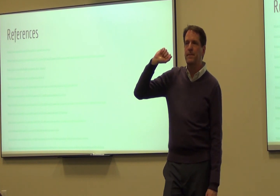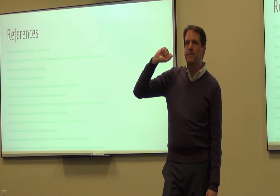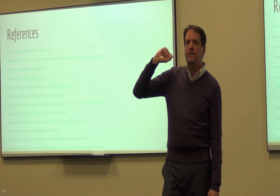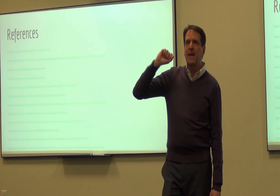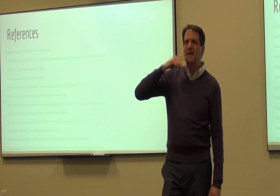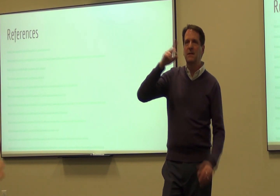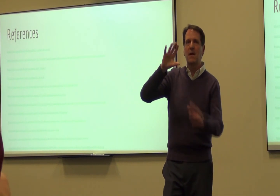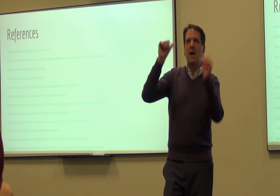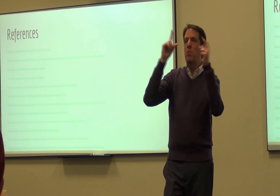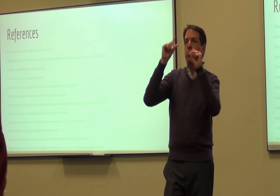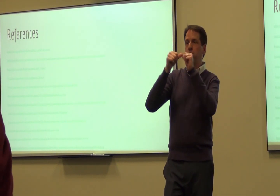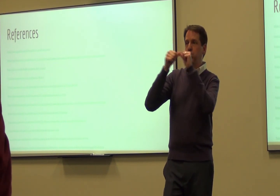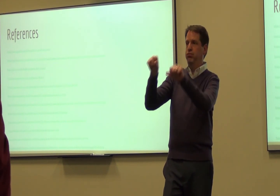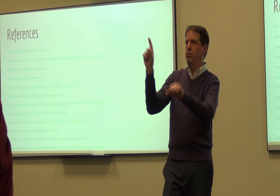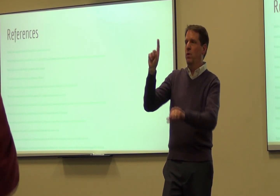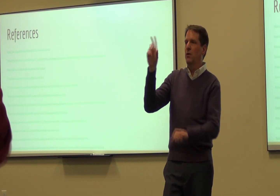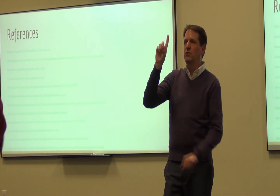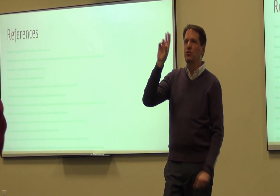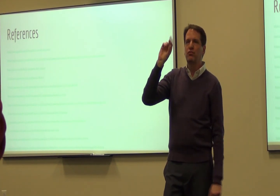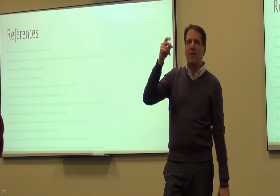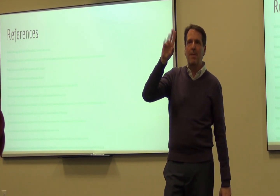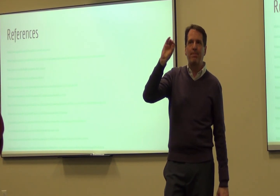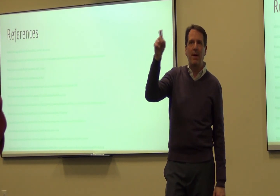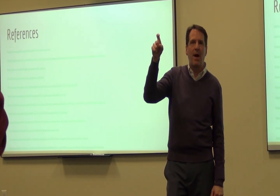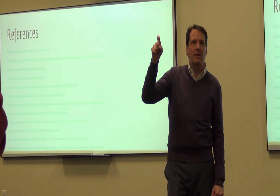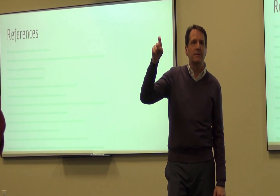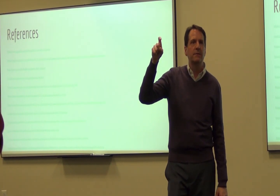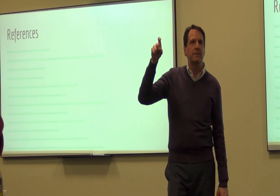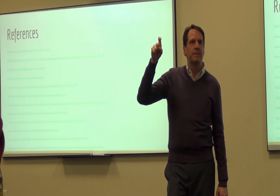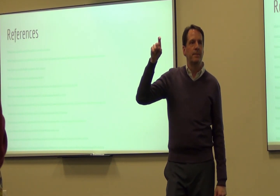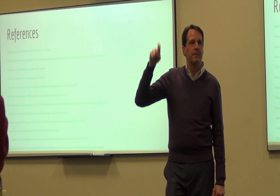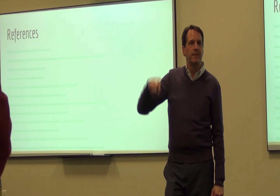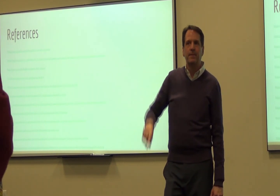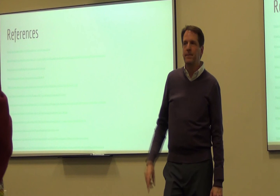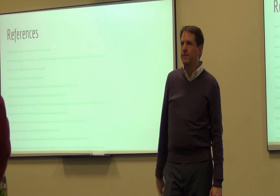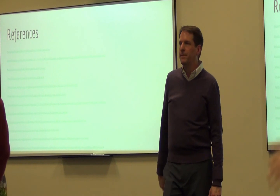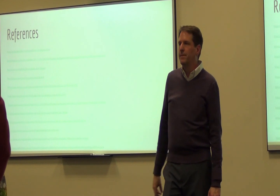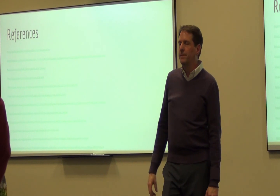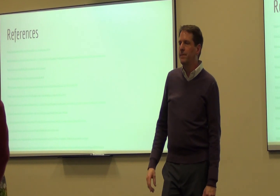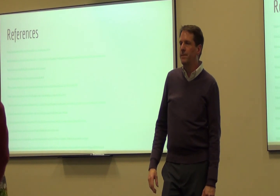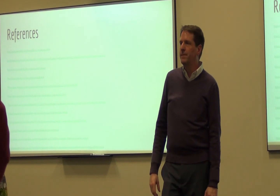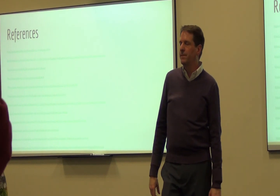Or 3, yeah, thank you. The papers will be next Thursday at 5 in the Dropbox.